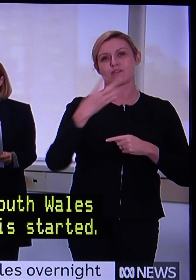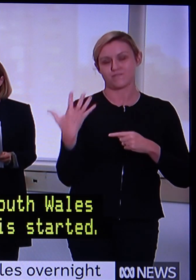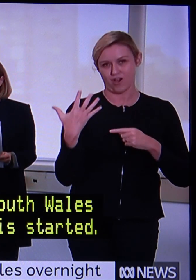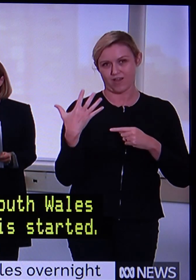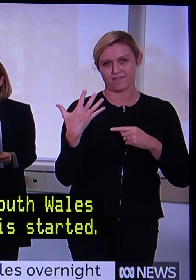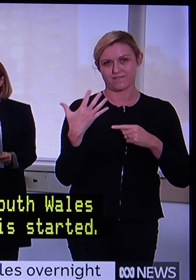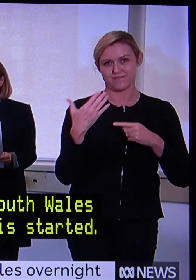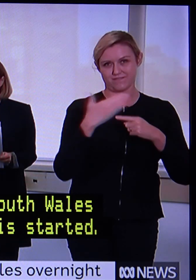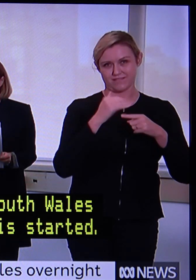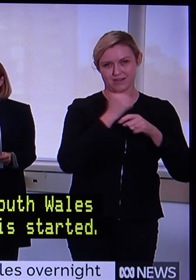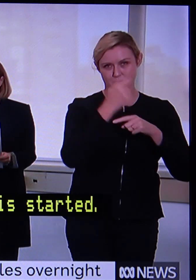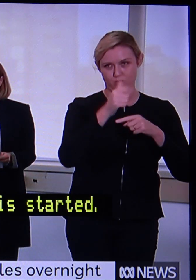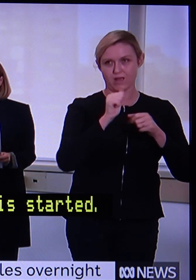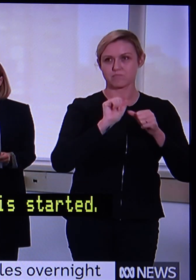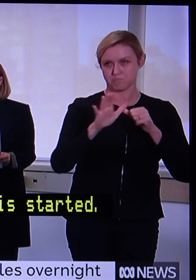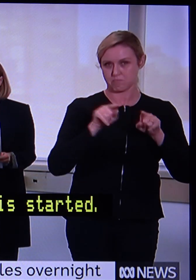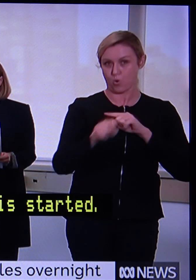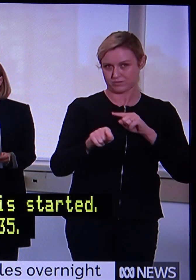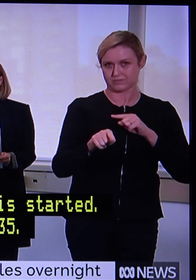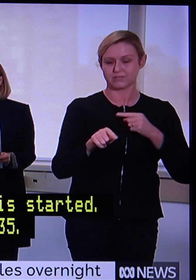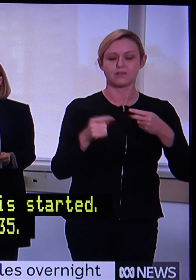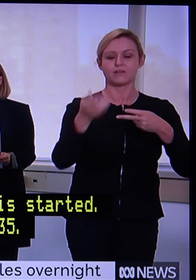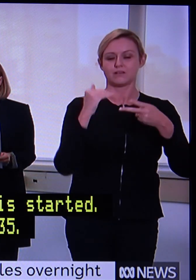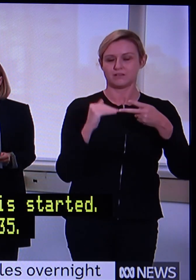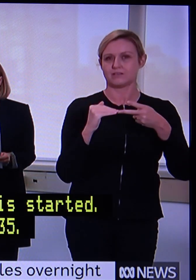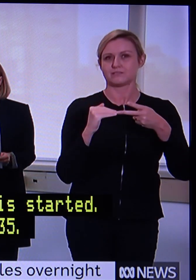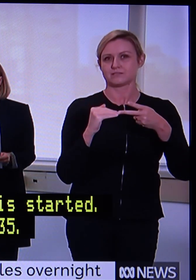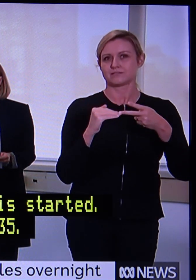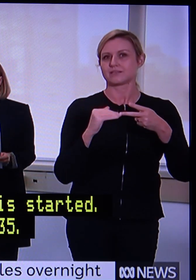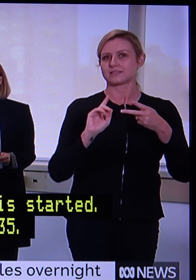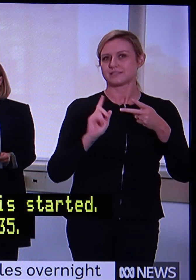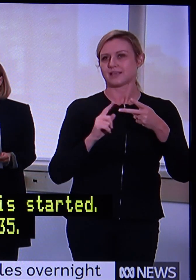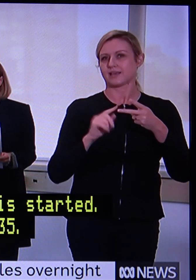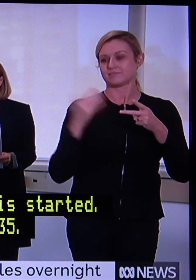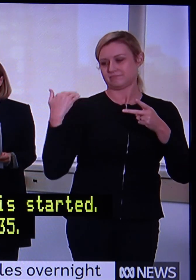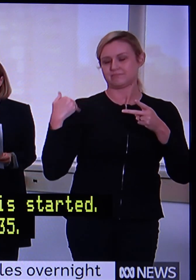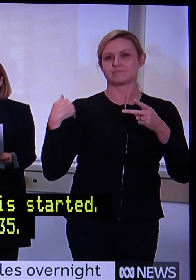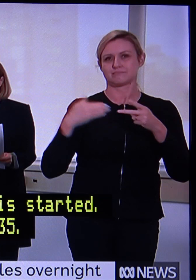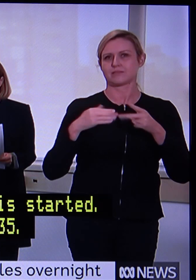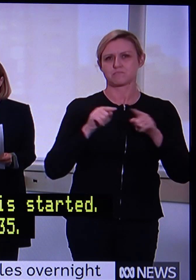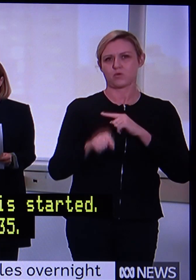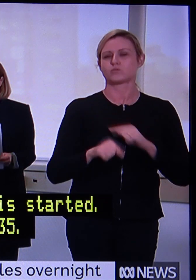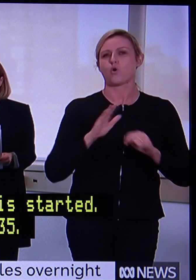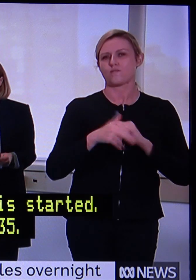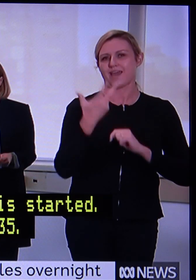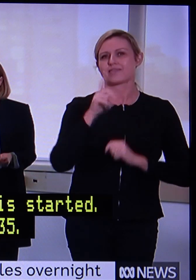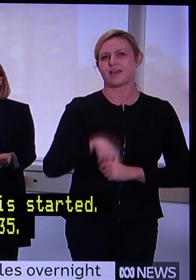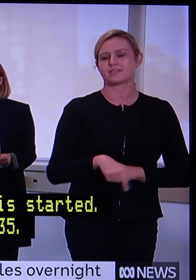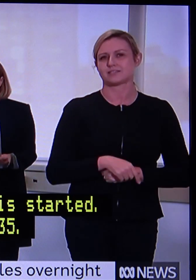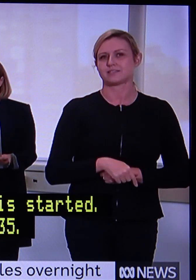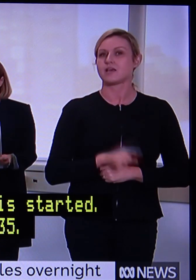8,835. So just a few more, but with one very, very big difference.